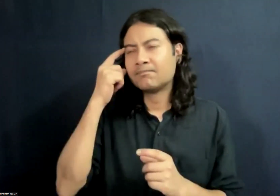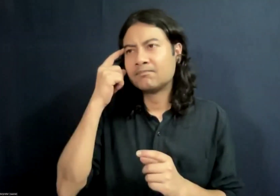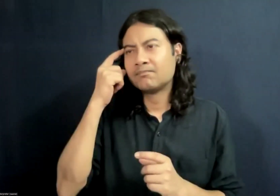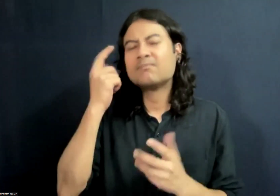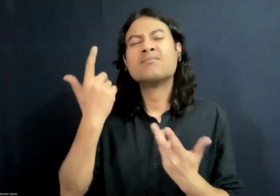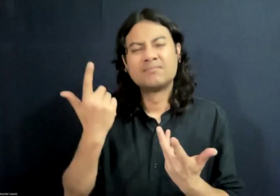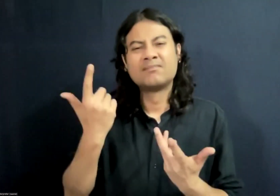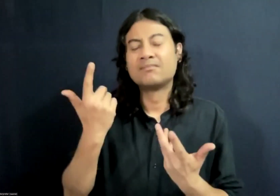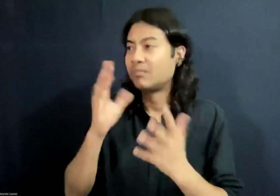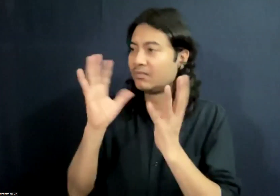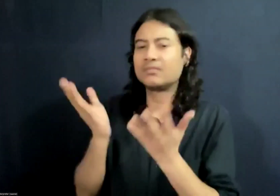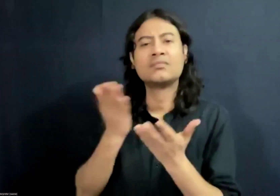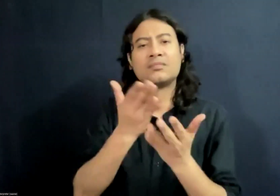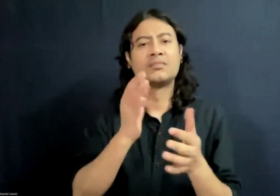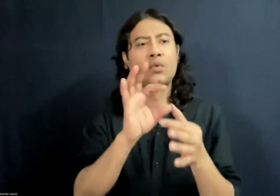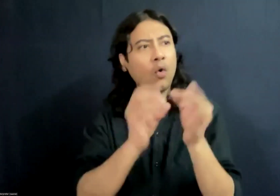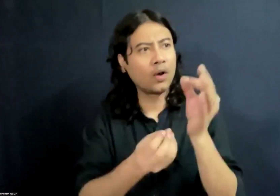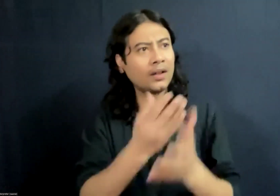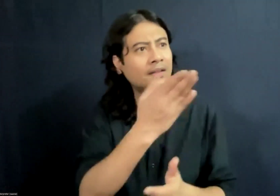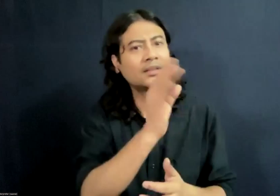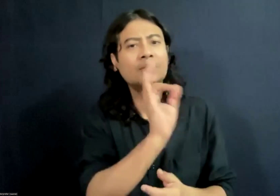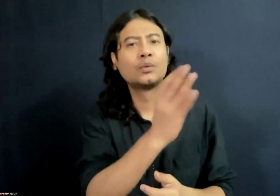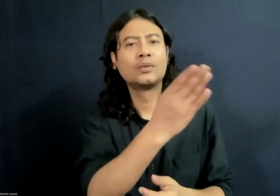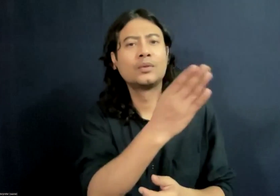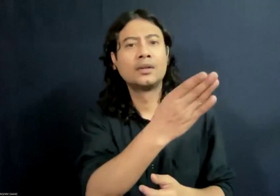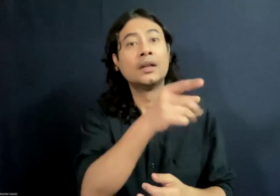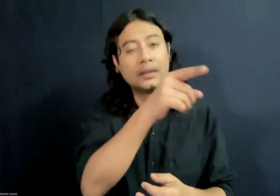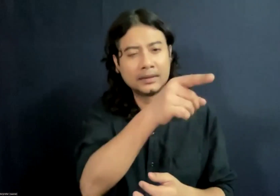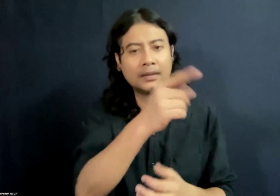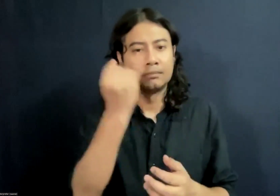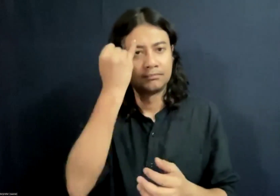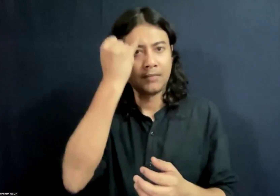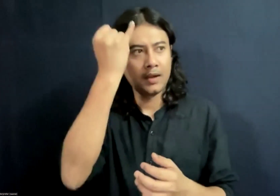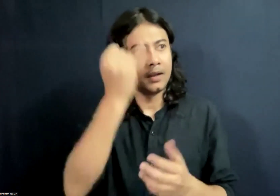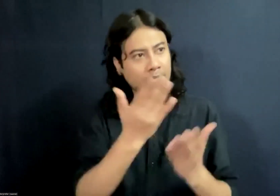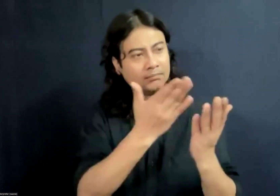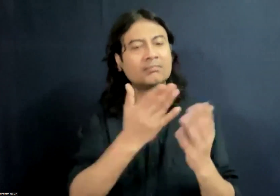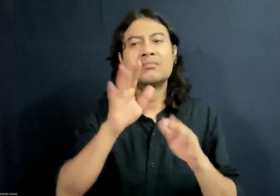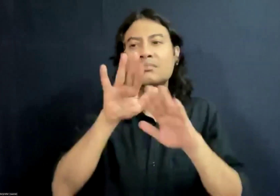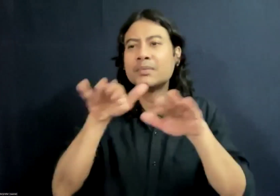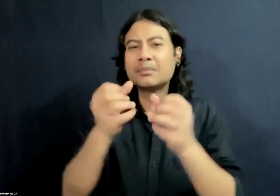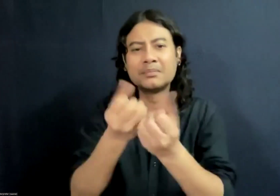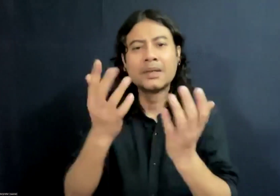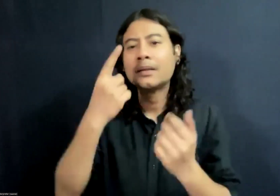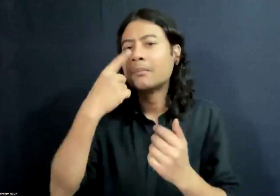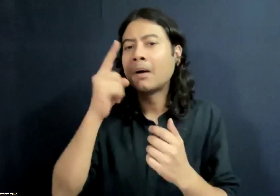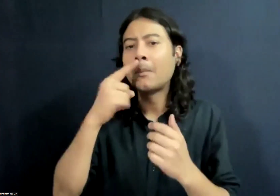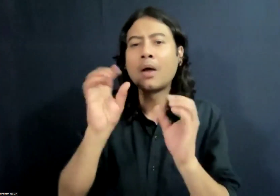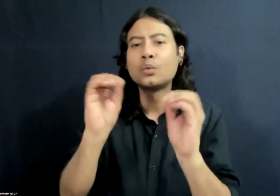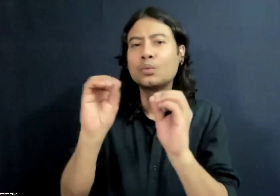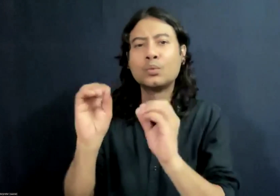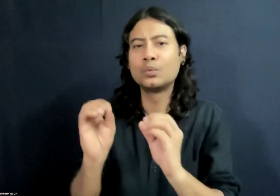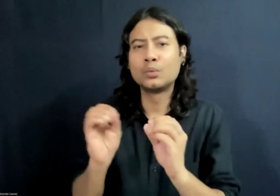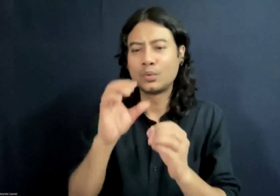organization, and they will open a orphanage for children who don't have parents. They, that they will